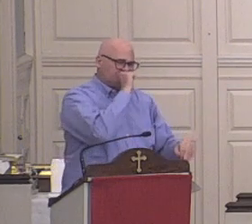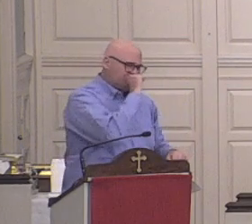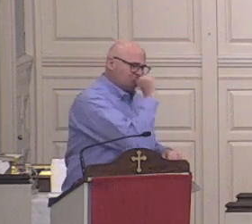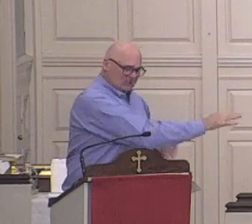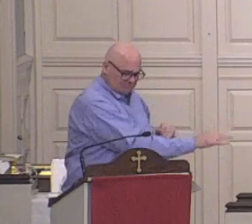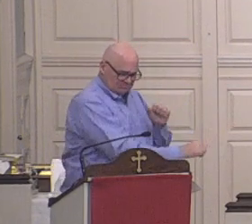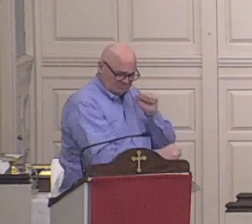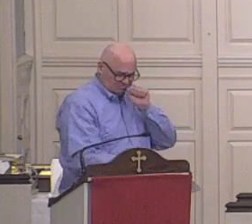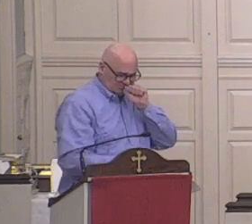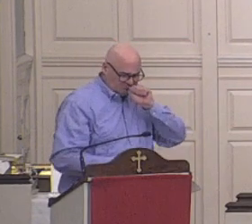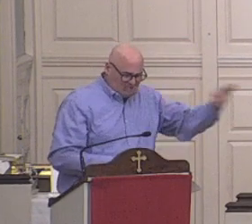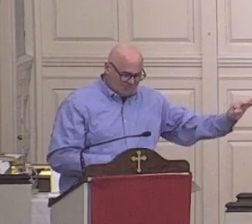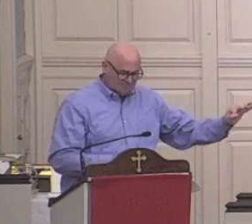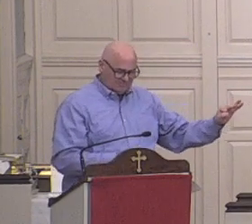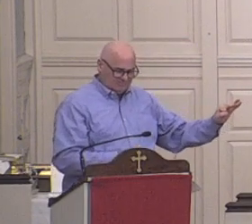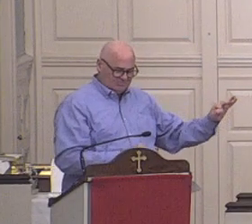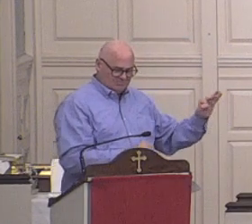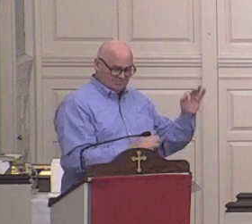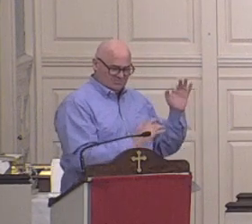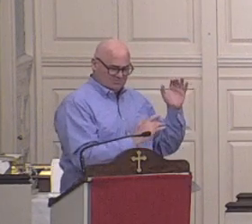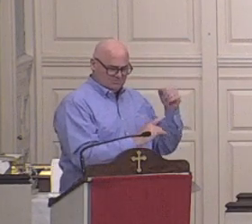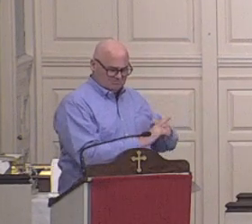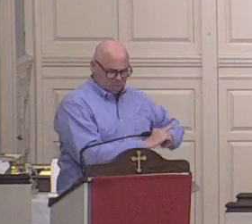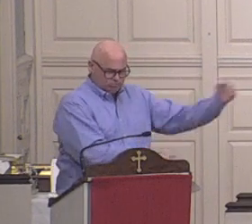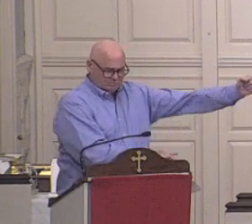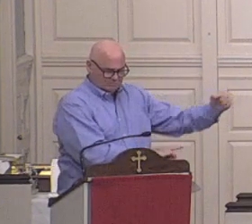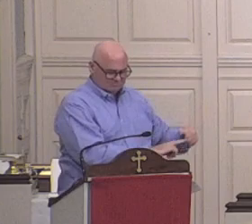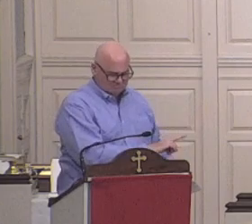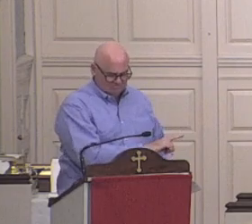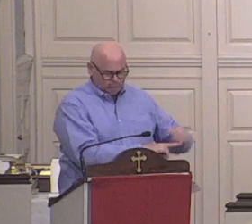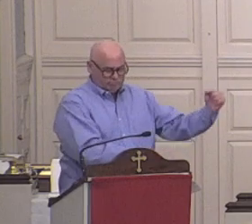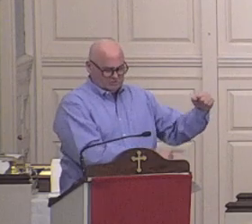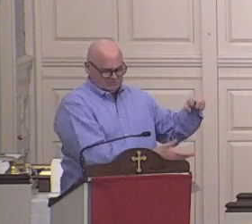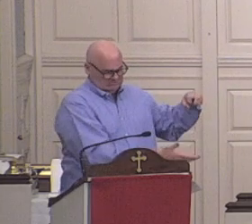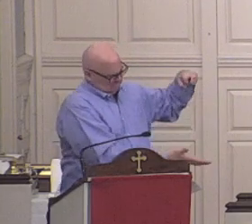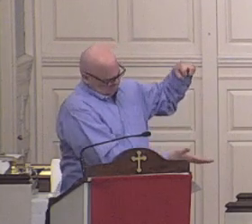And kept striking his head with the reed and spitting upon him.